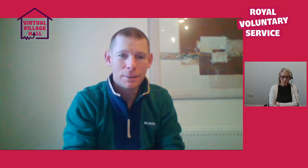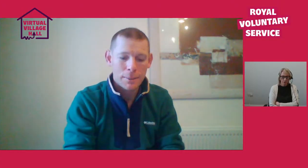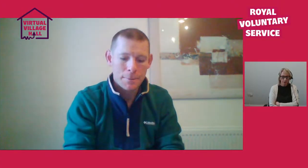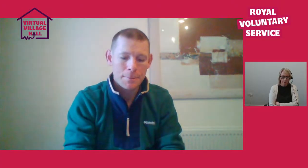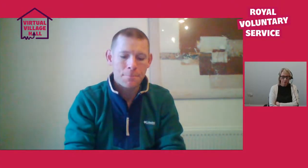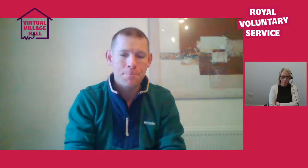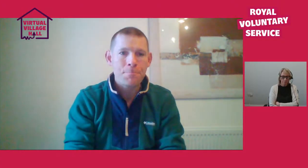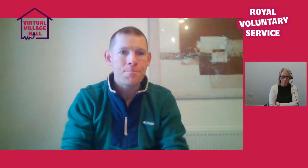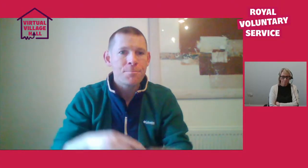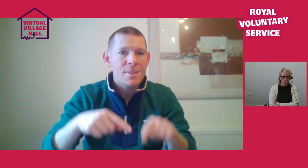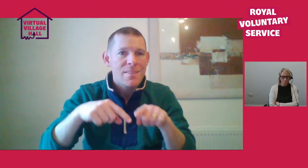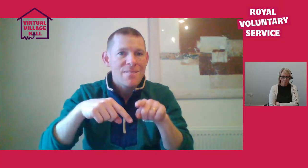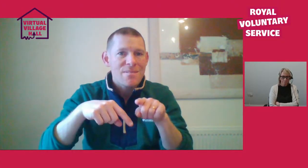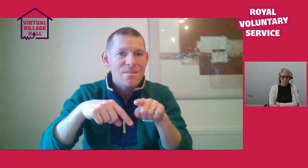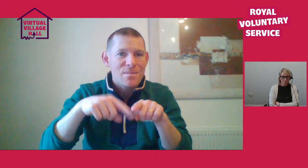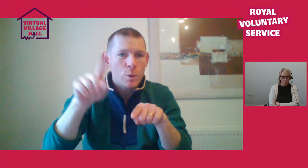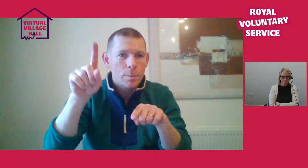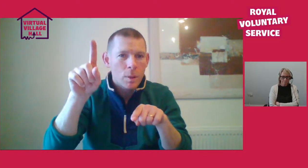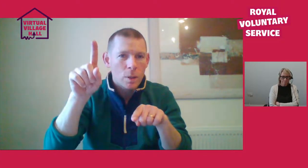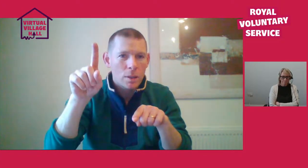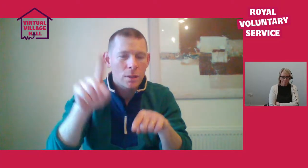Number 3.